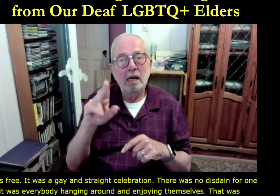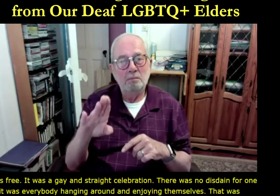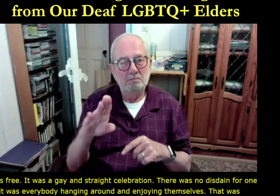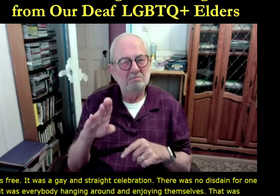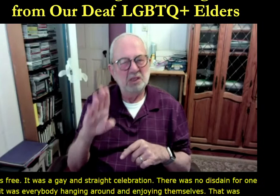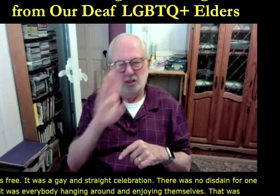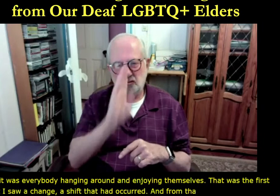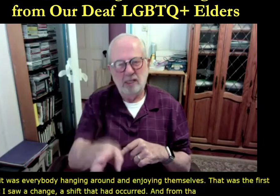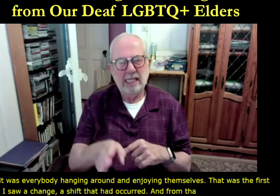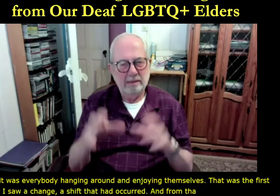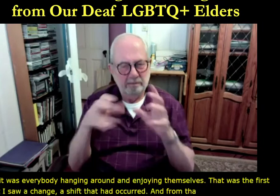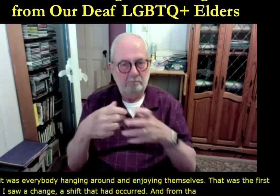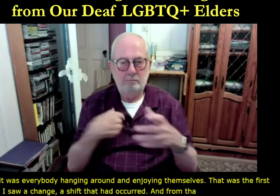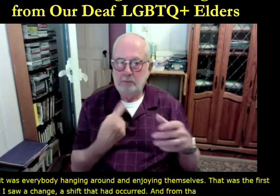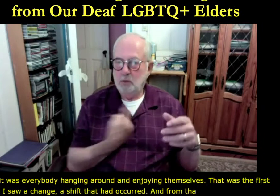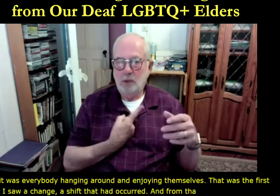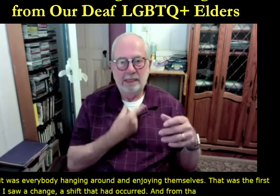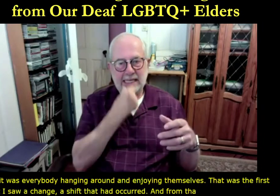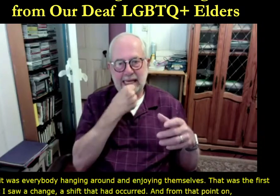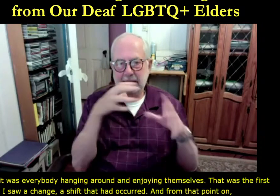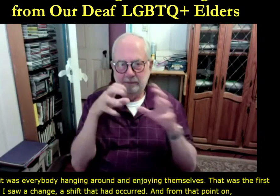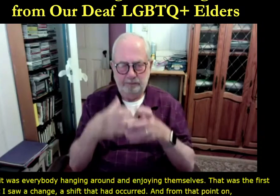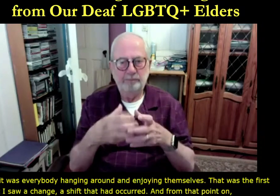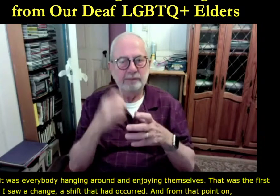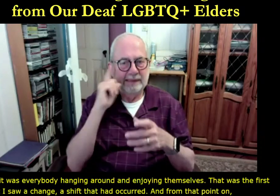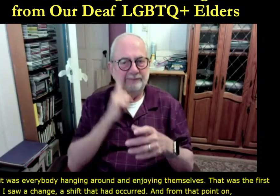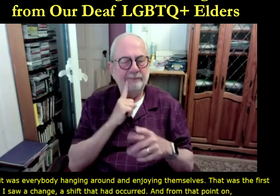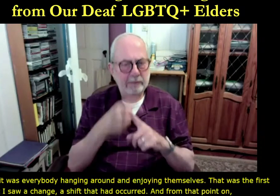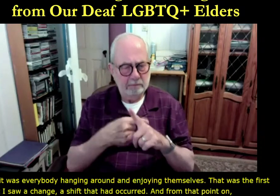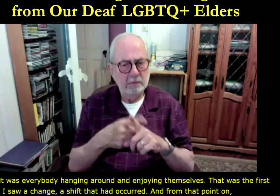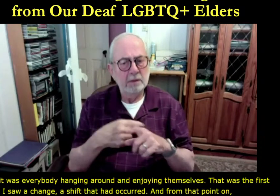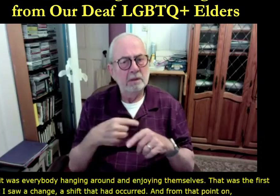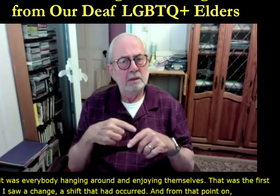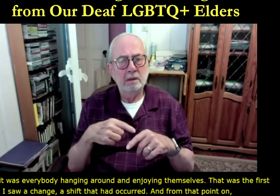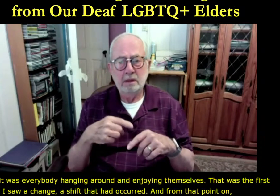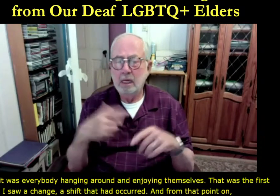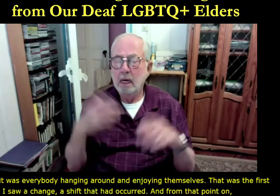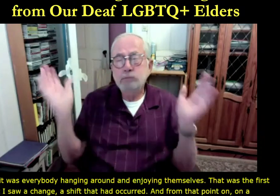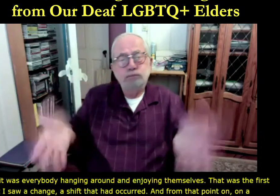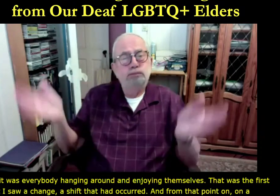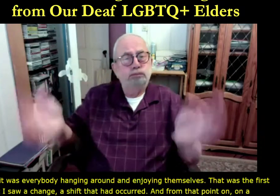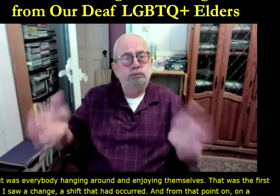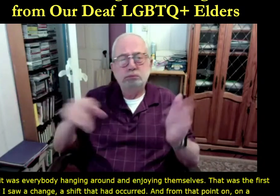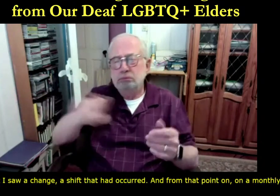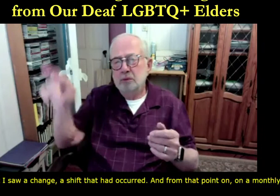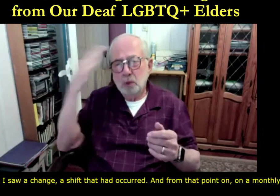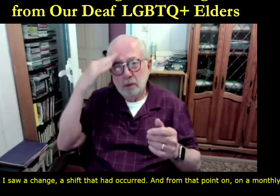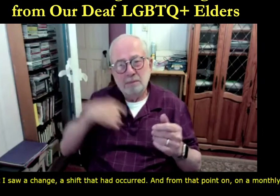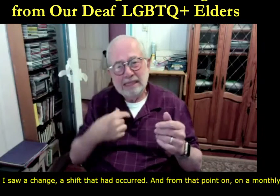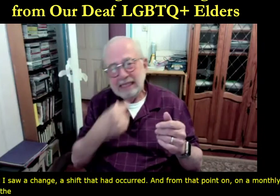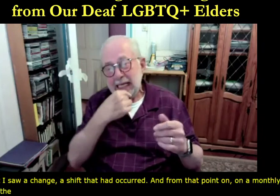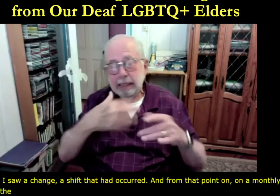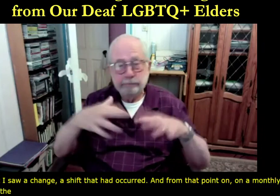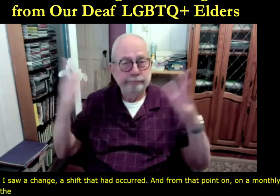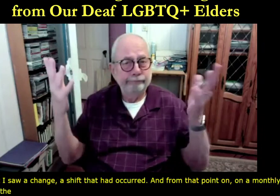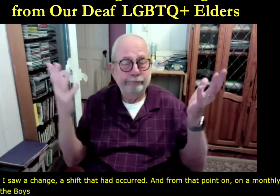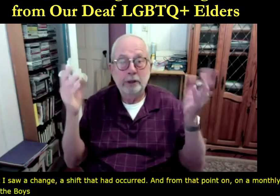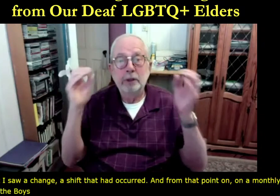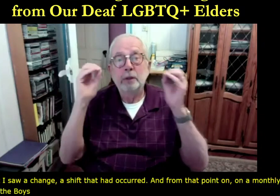monthly basis at the boys club which is typically straight i'm the only gay man there um i'll go there and i'll talk to people and they